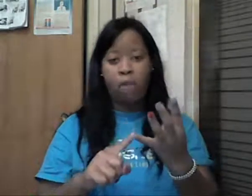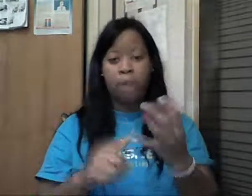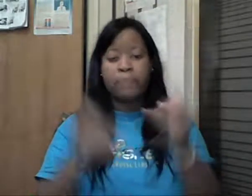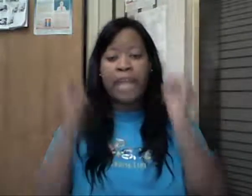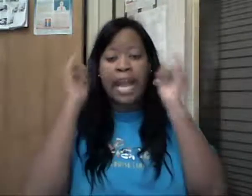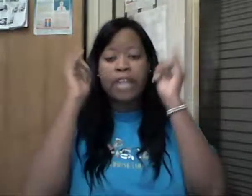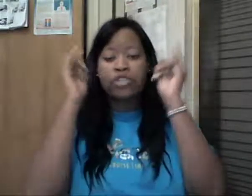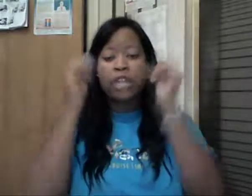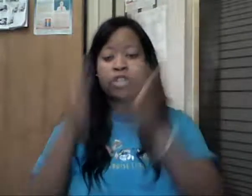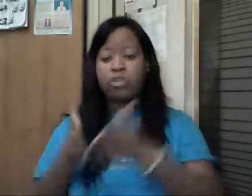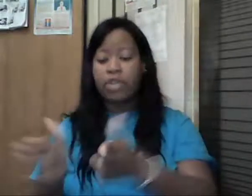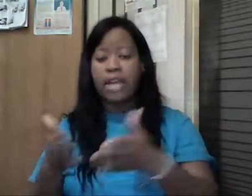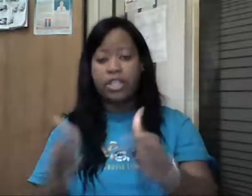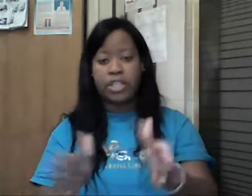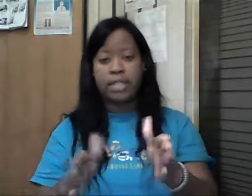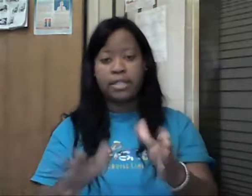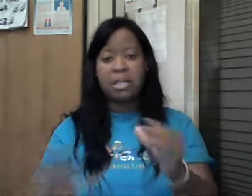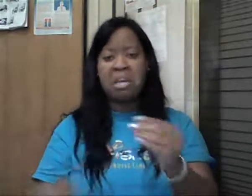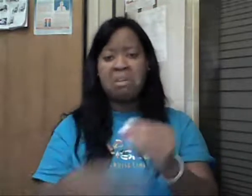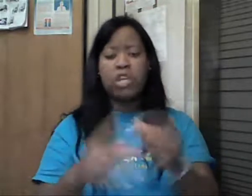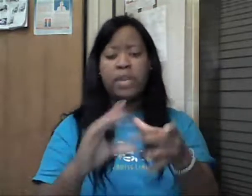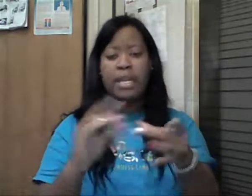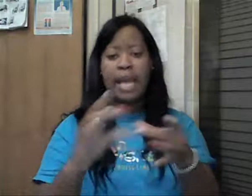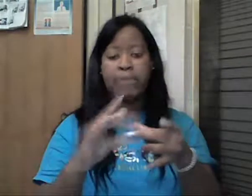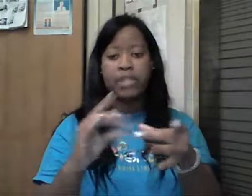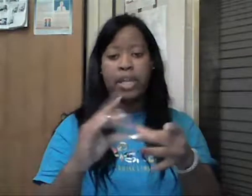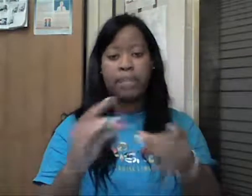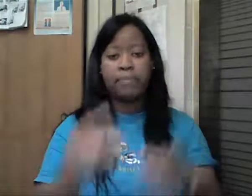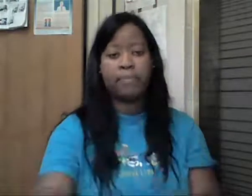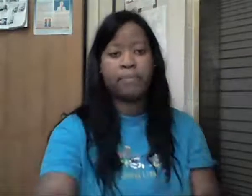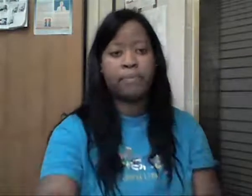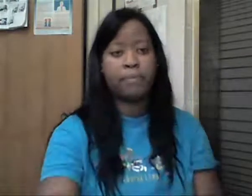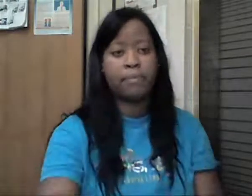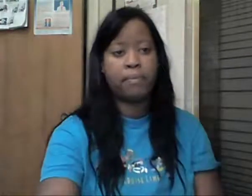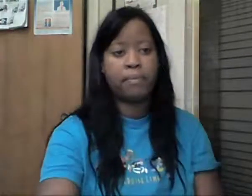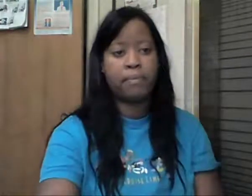4, instructional strategies, including captioning.